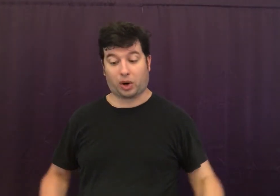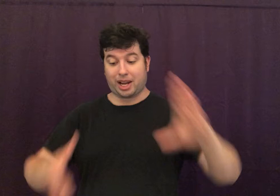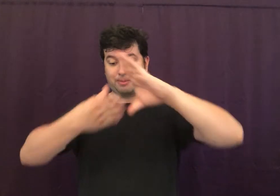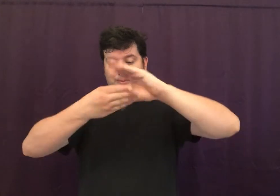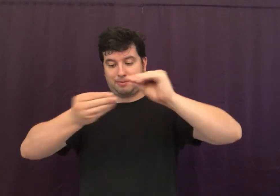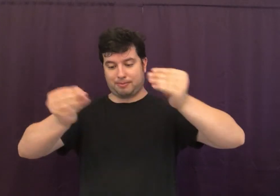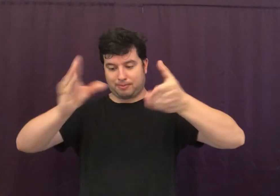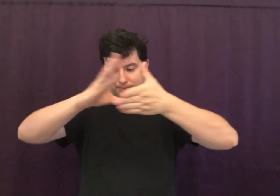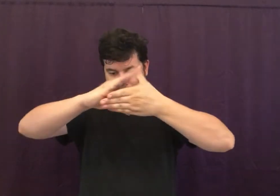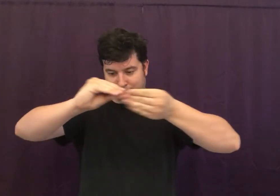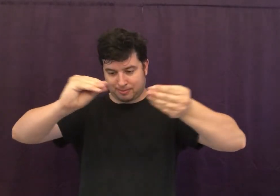story.